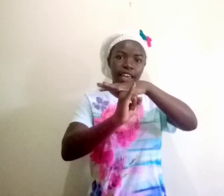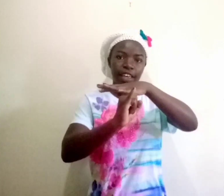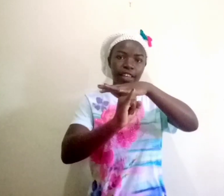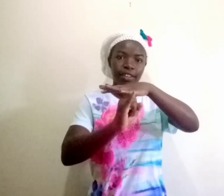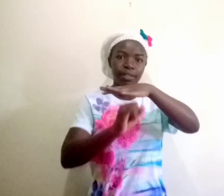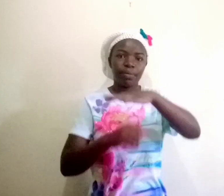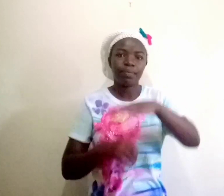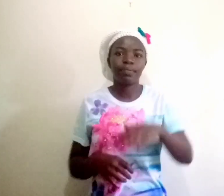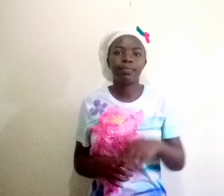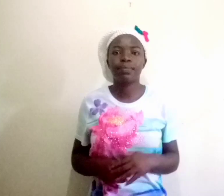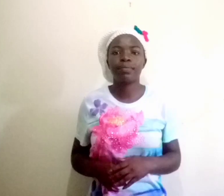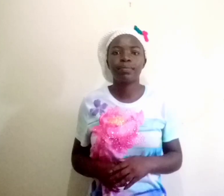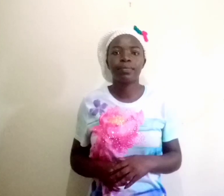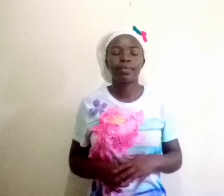Isaiah.